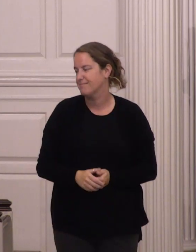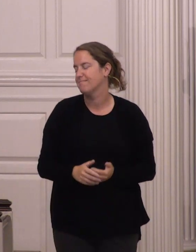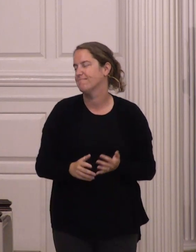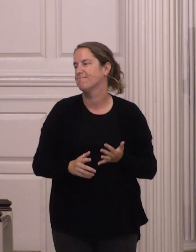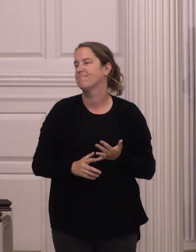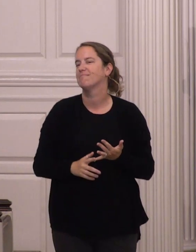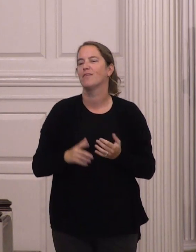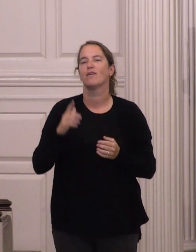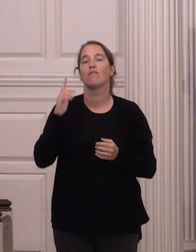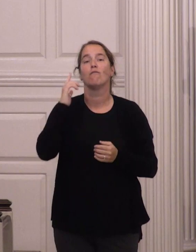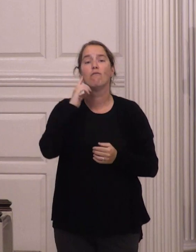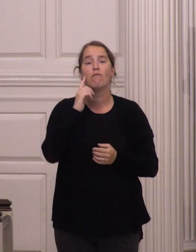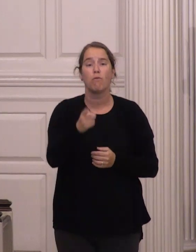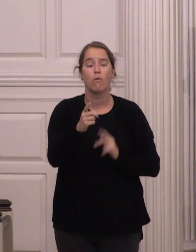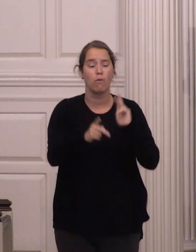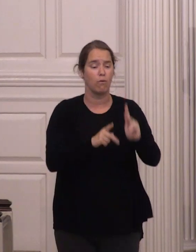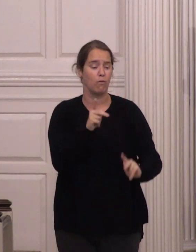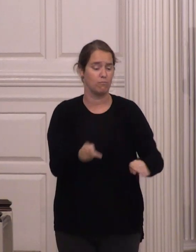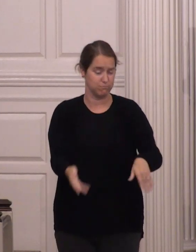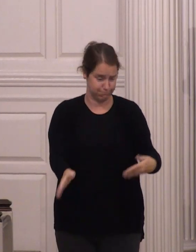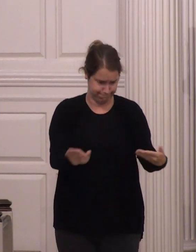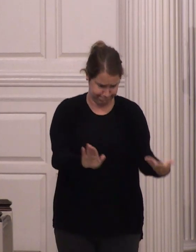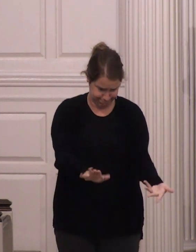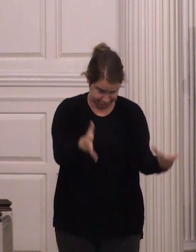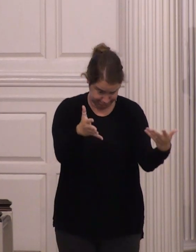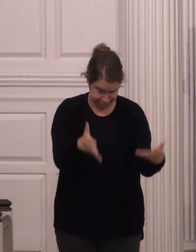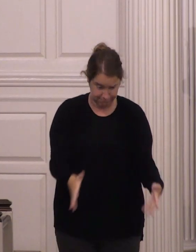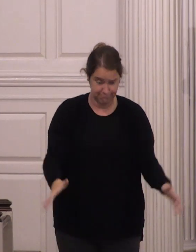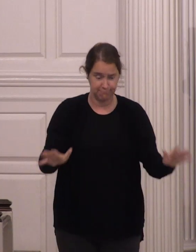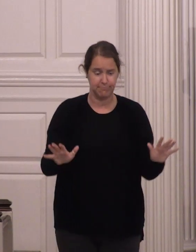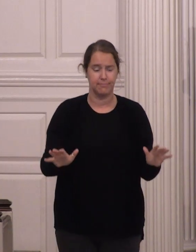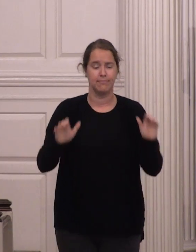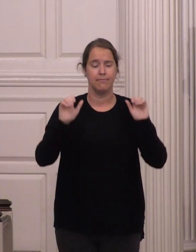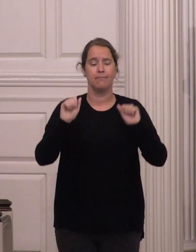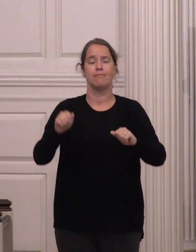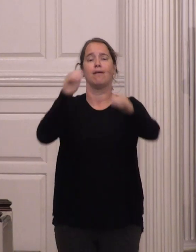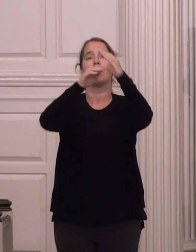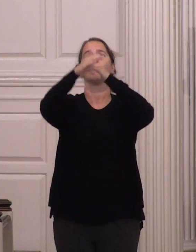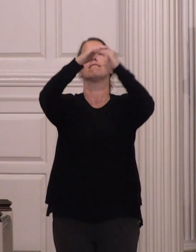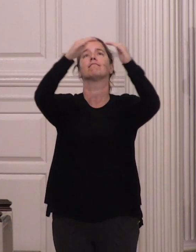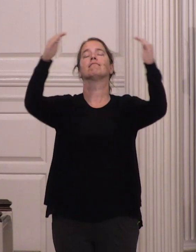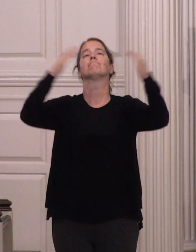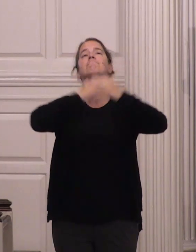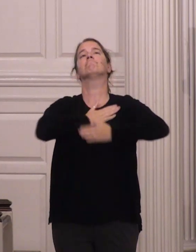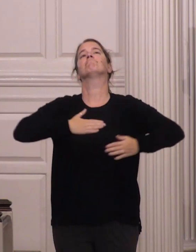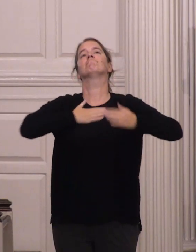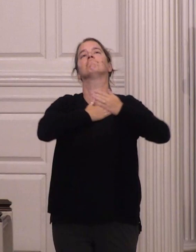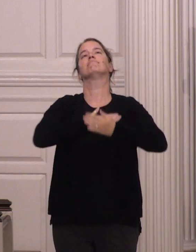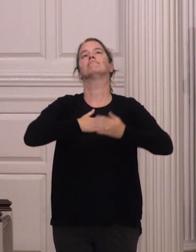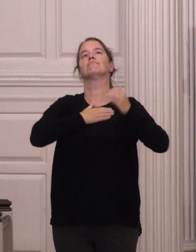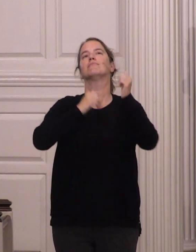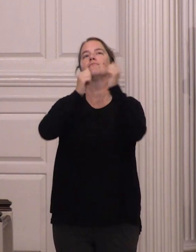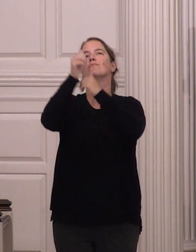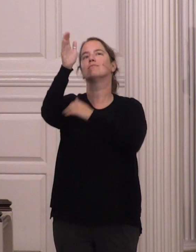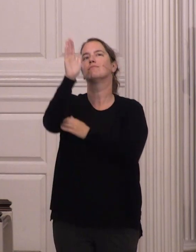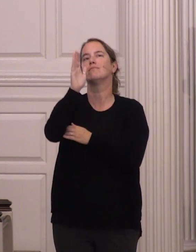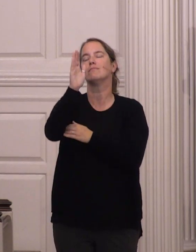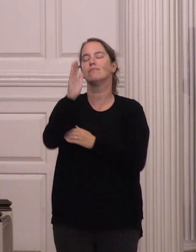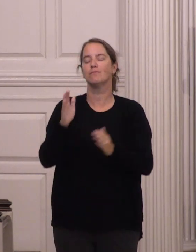For those who have died, may they rest eternally in God's loving arms. Let us pray to the Lord.